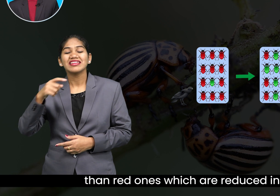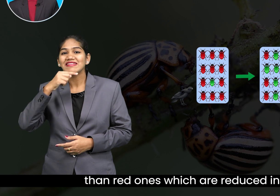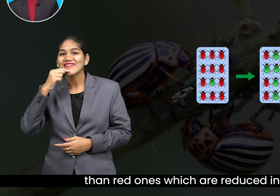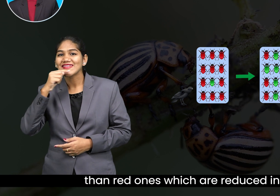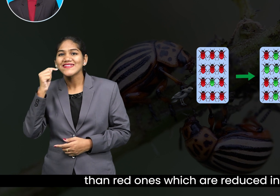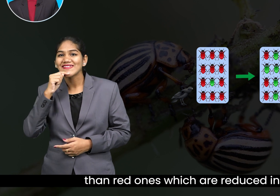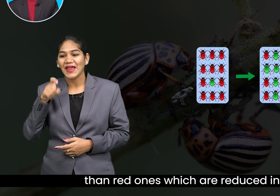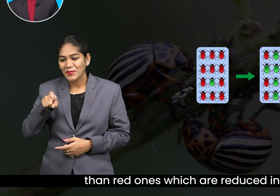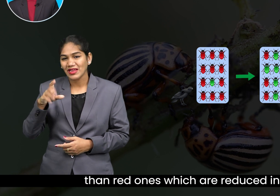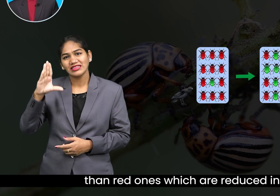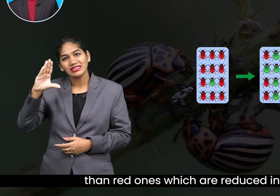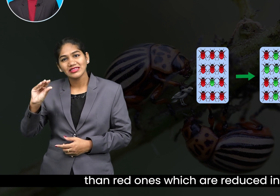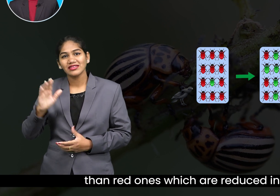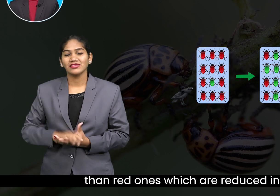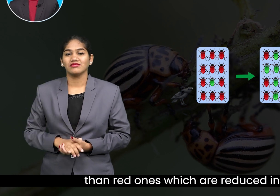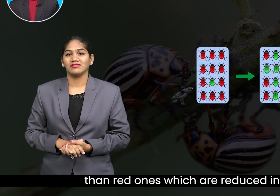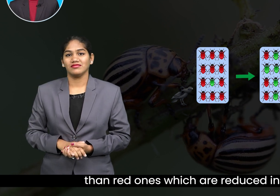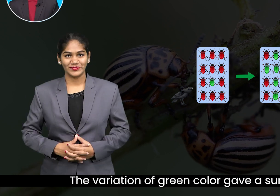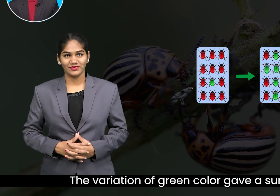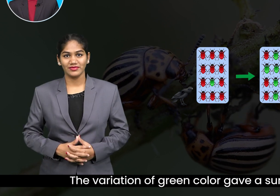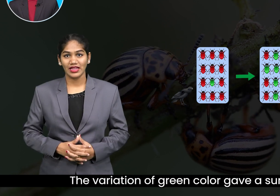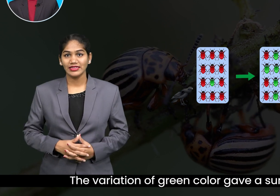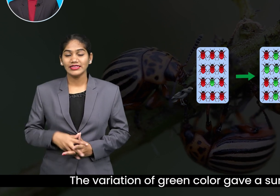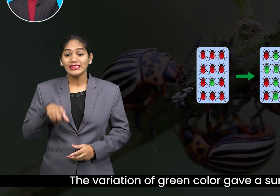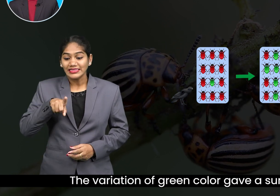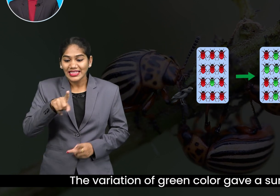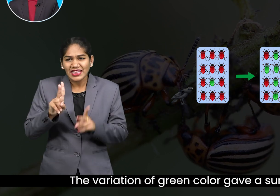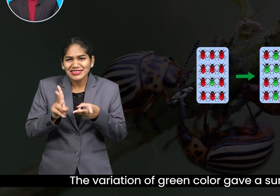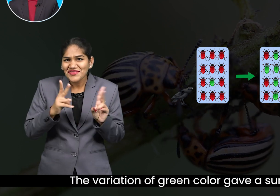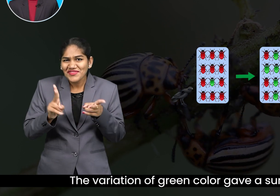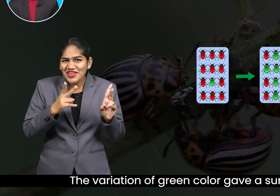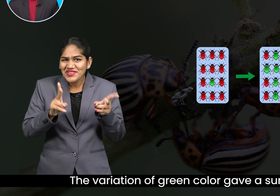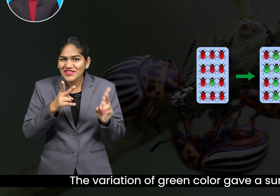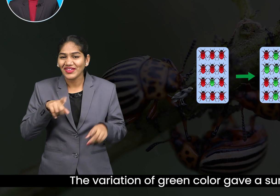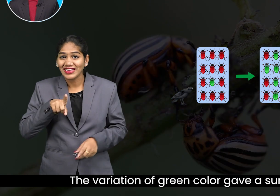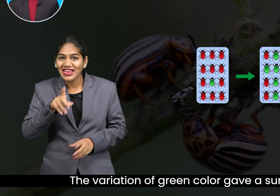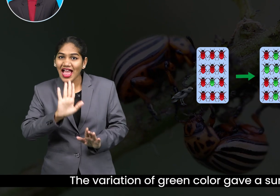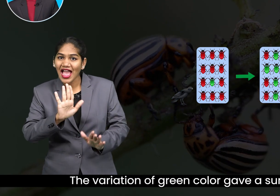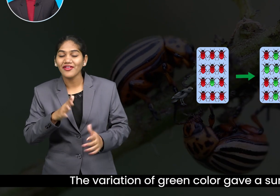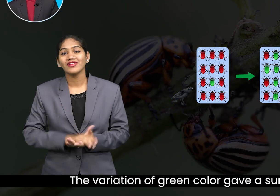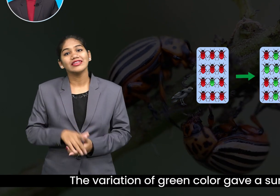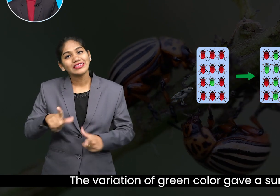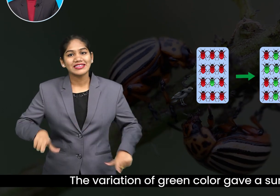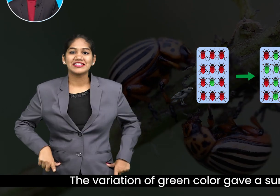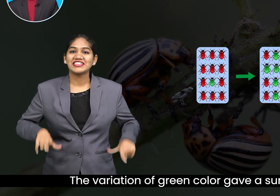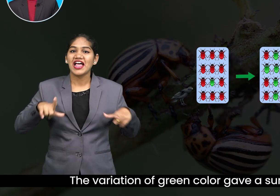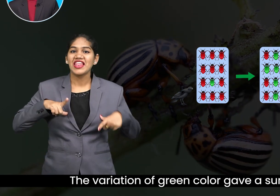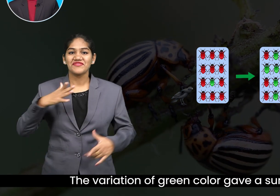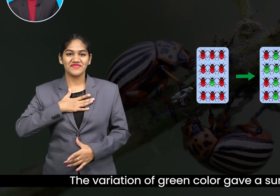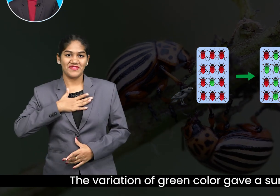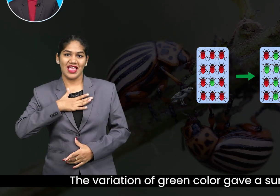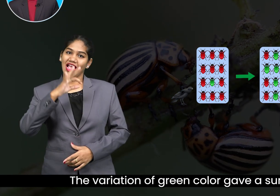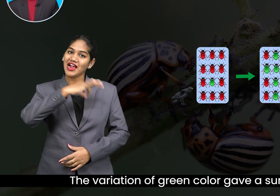which are reduced in their number. The variation of green color gave a survival